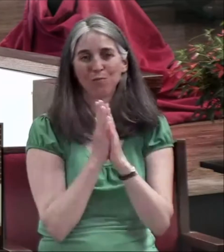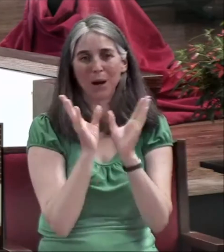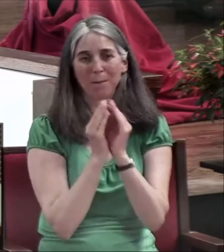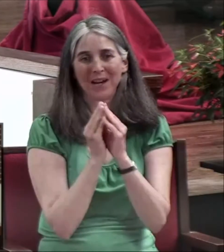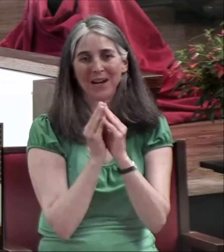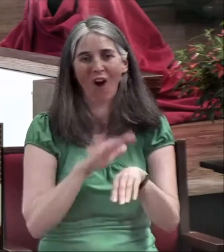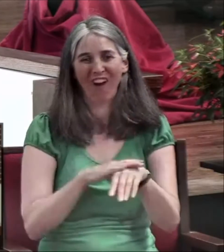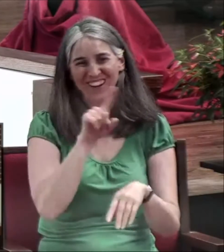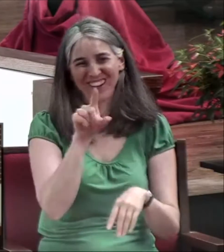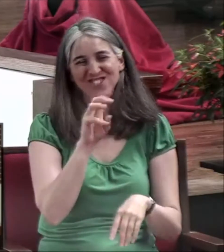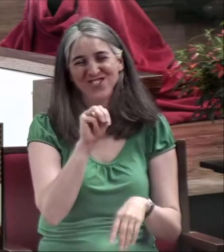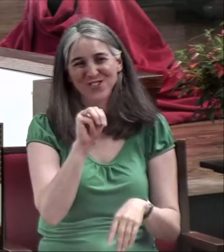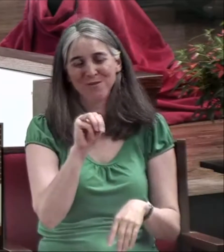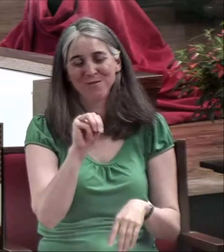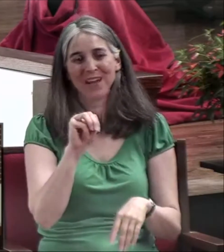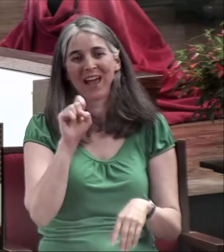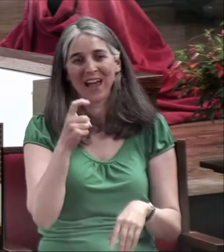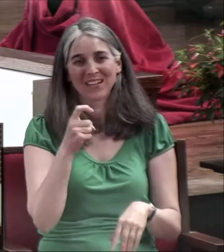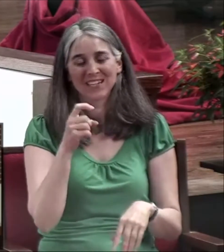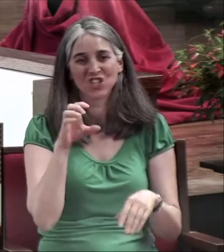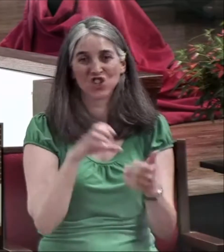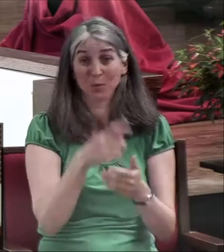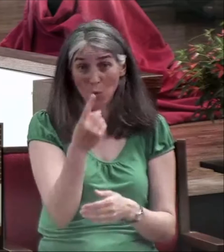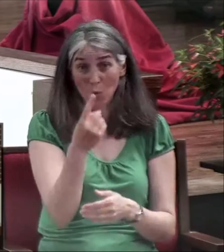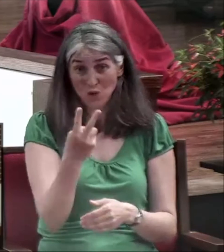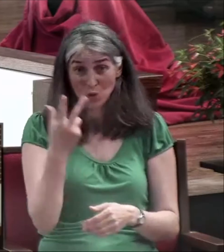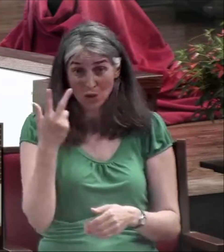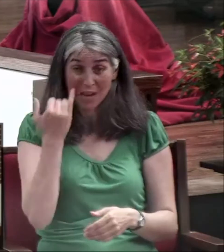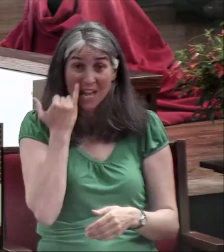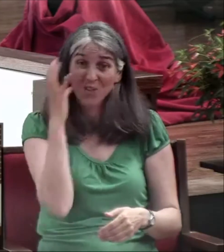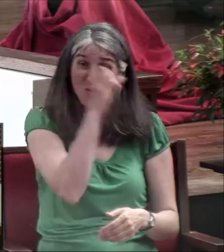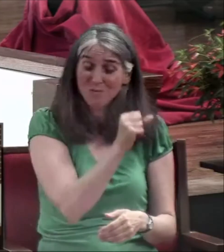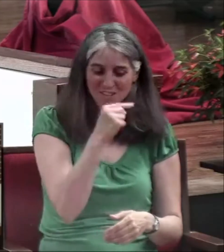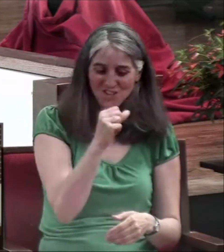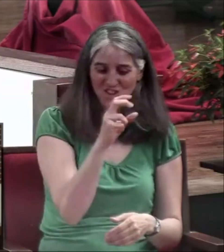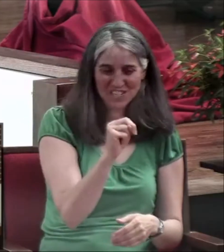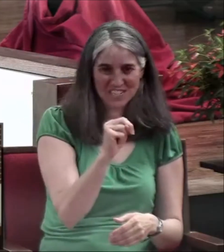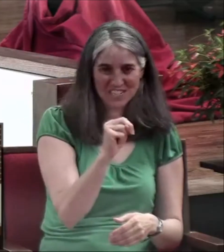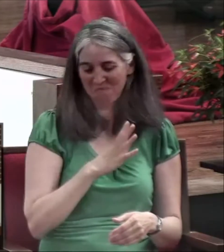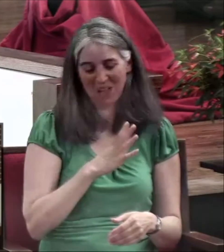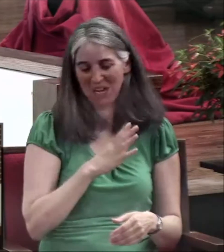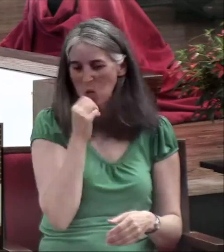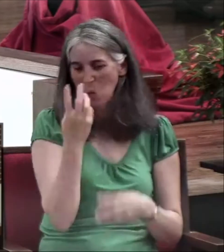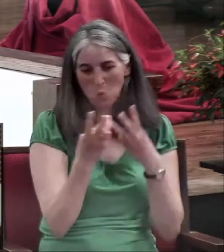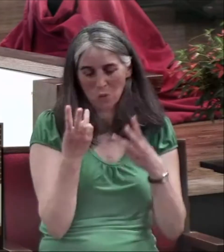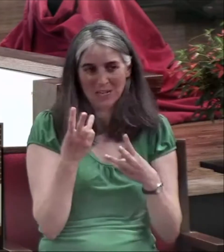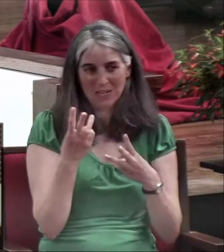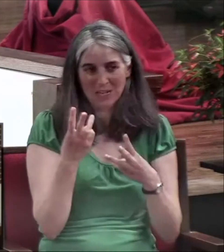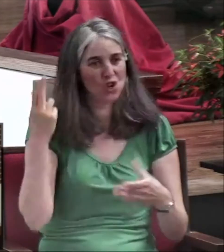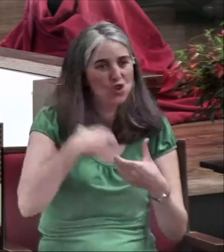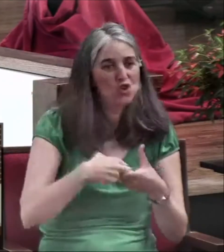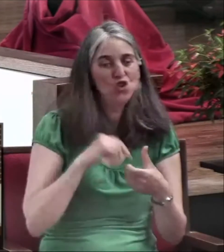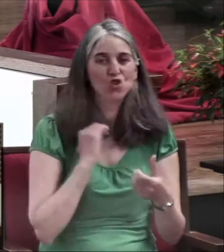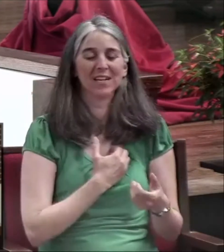Exodus. We're going to start looking at Exodus 1, 2, and 3. So if you miss Genesis, don't worry, just hop on board. There's about 18, 19,